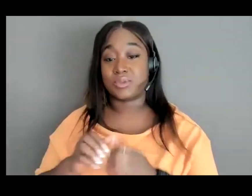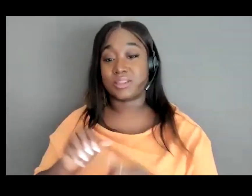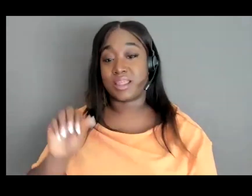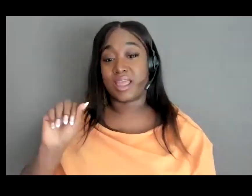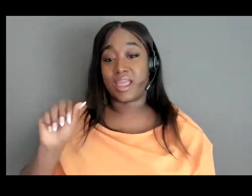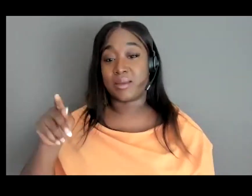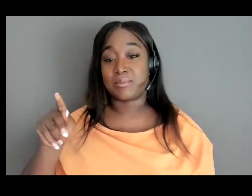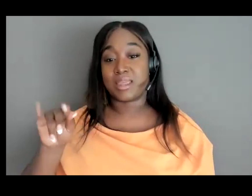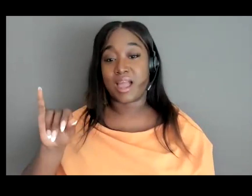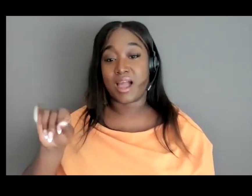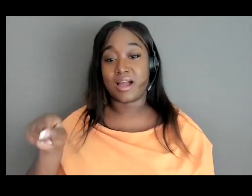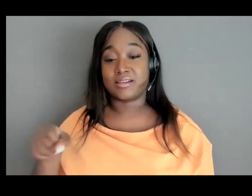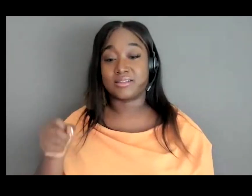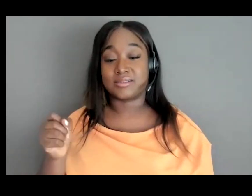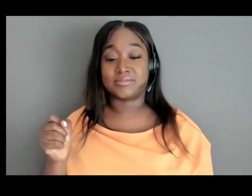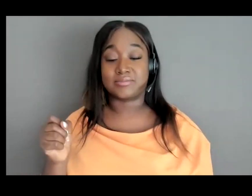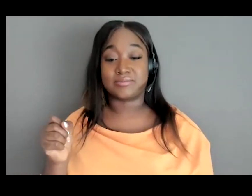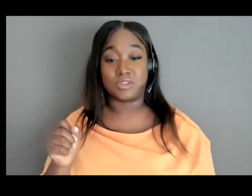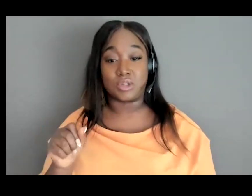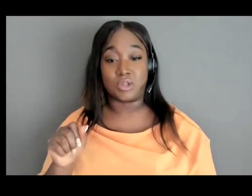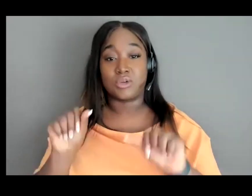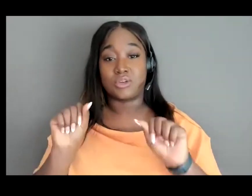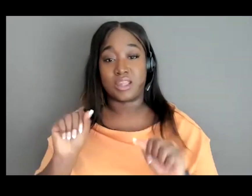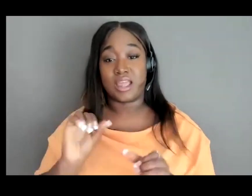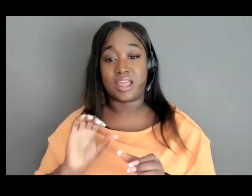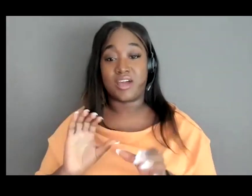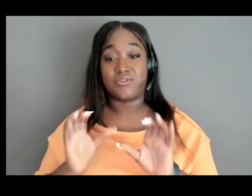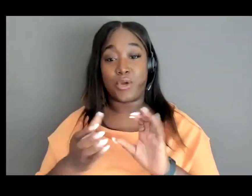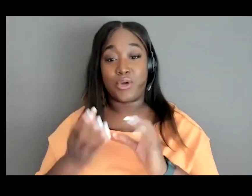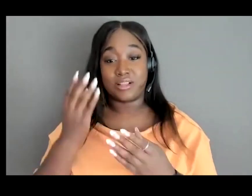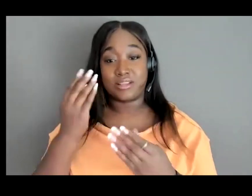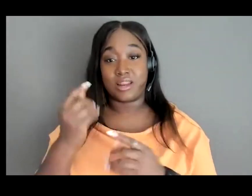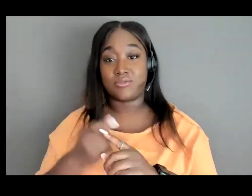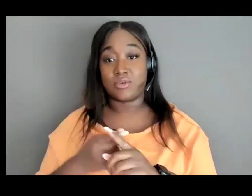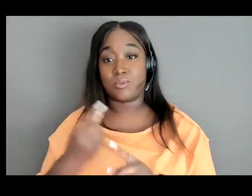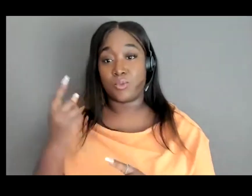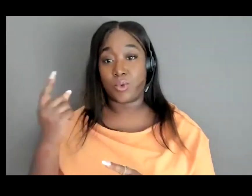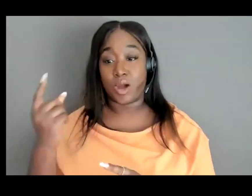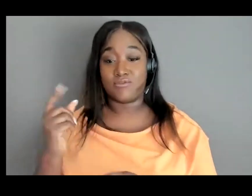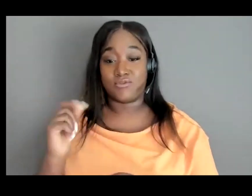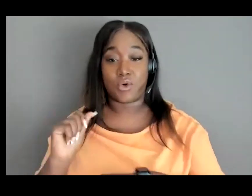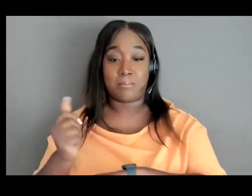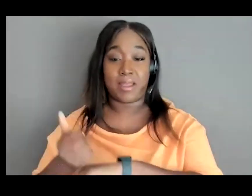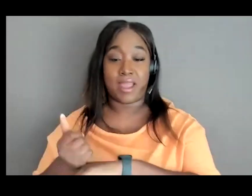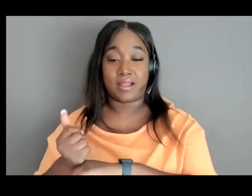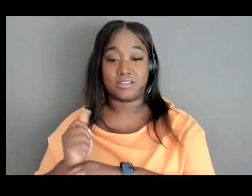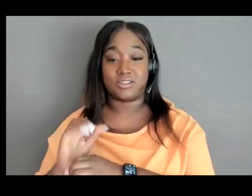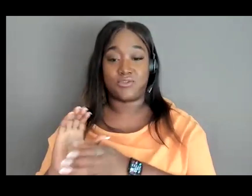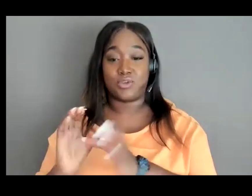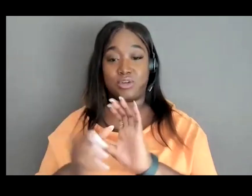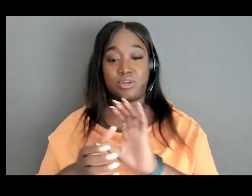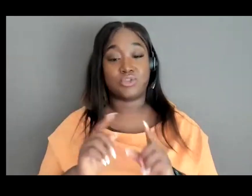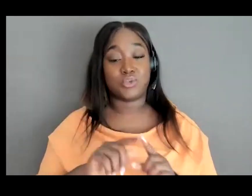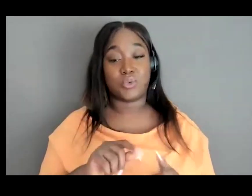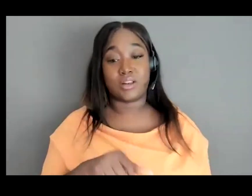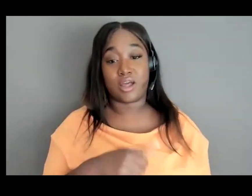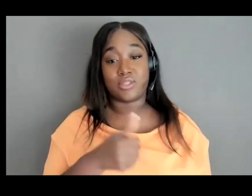APIs to convert data from one format to another.